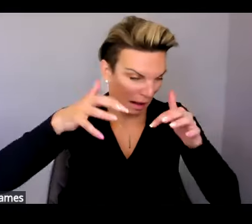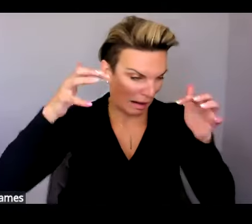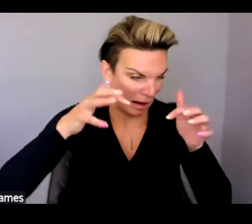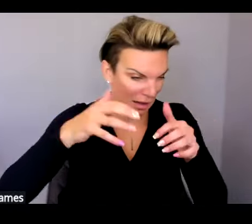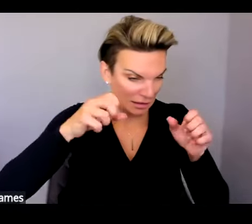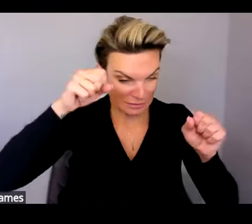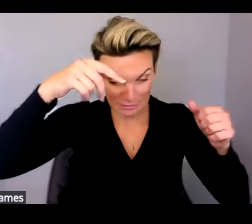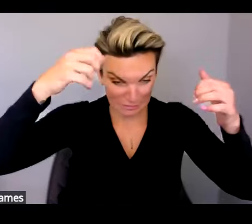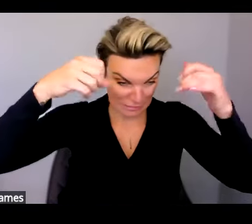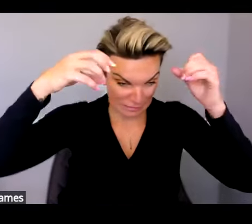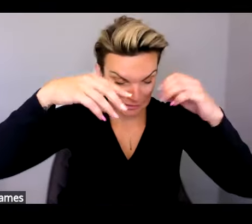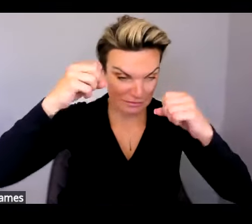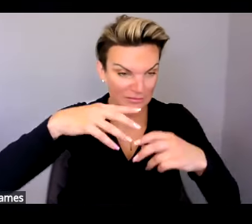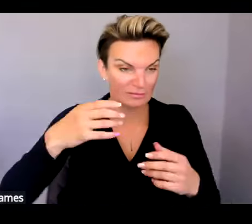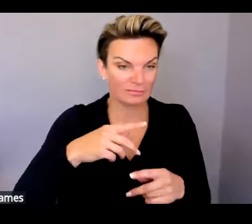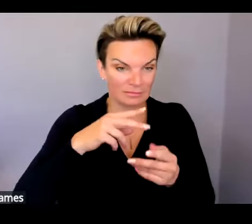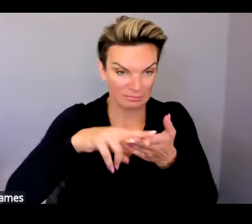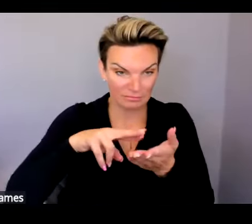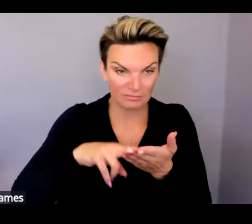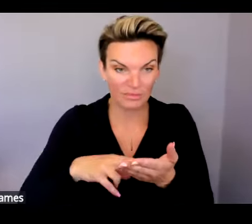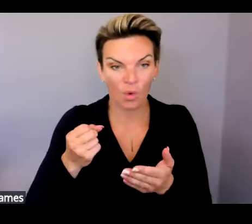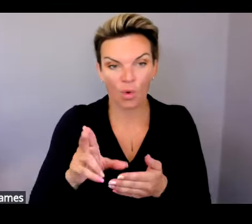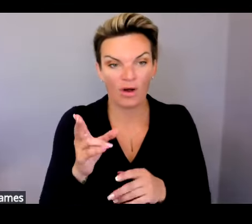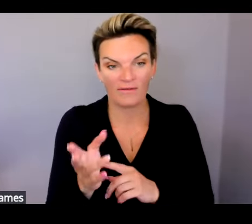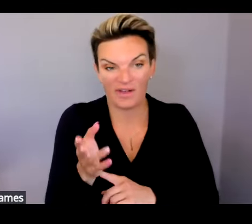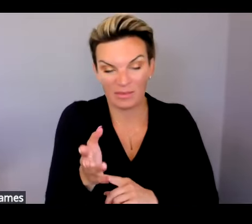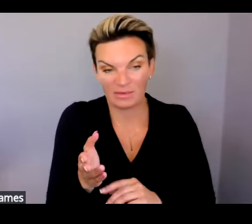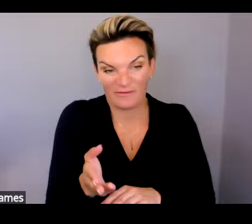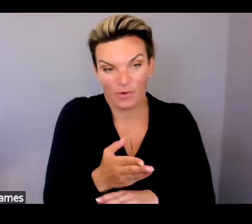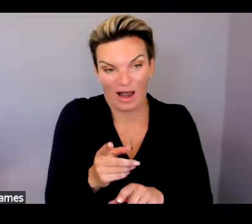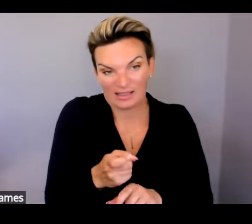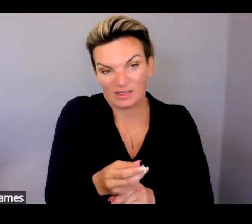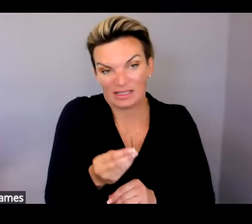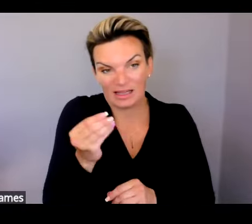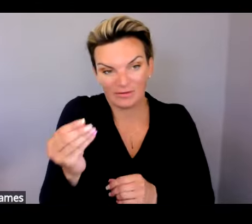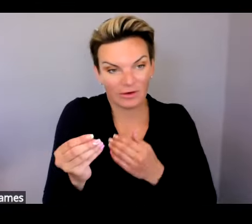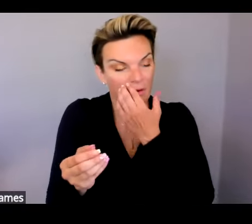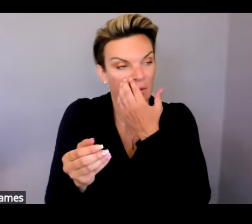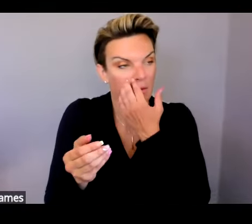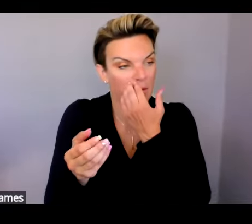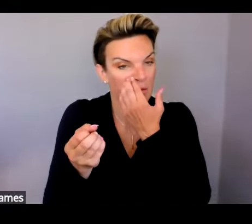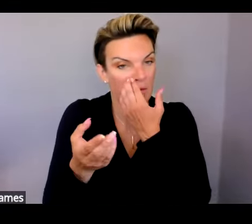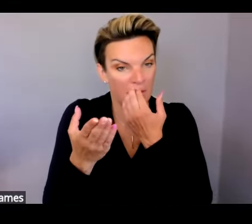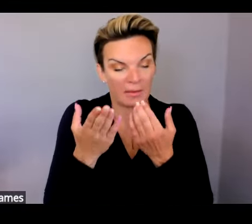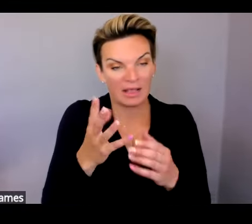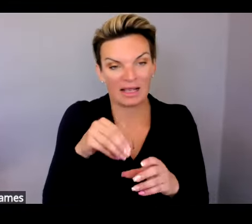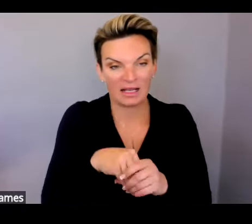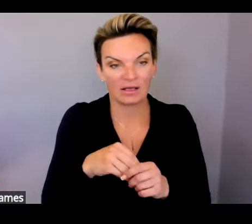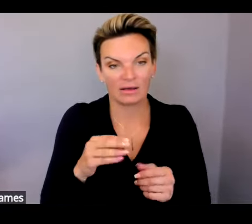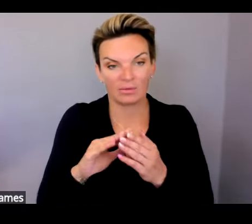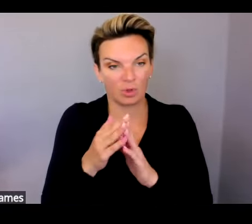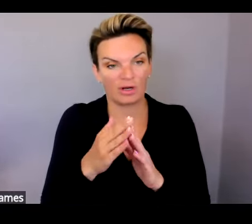one 5 minutes before it has to be delivered. They might be signing one in a community environment.